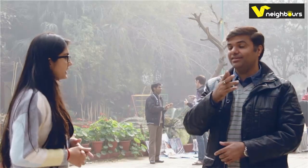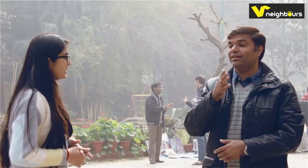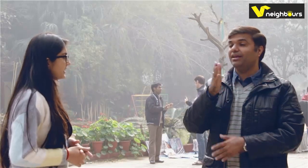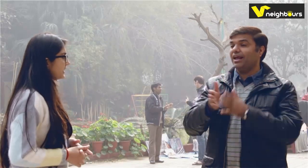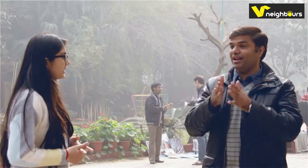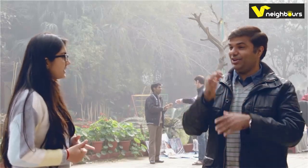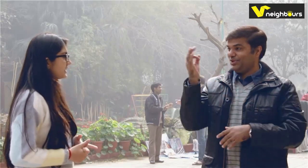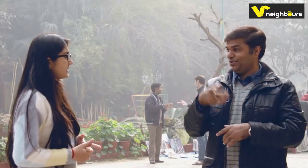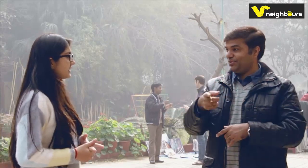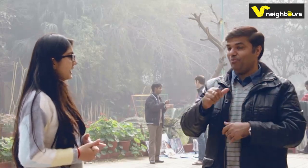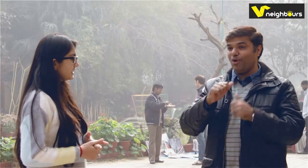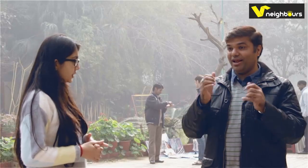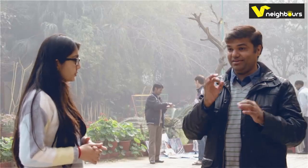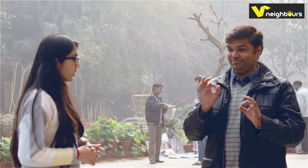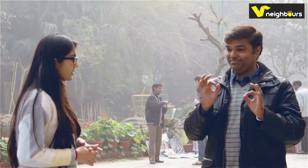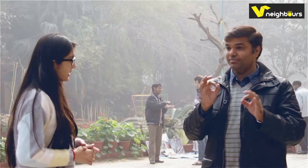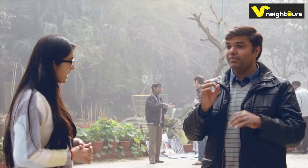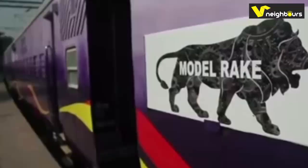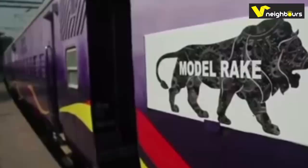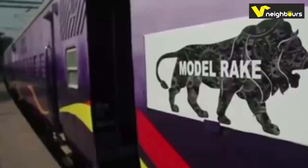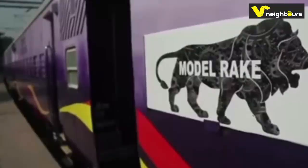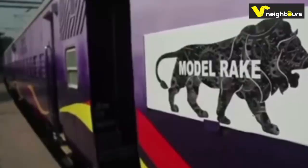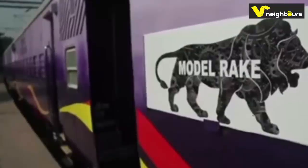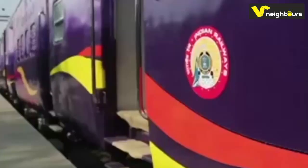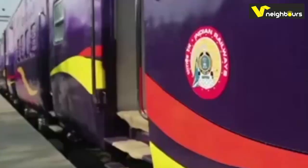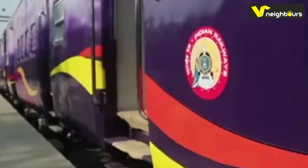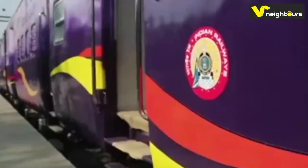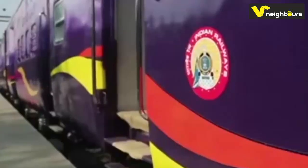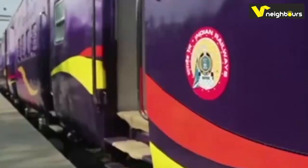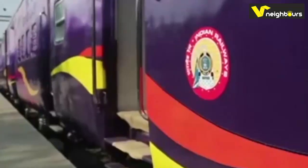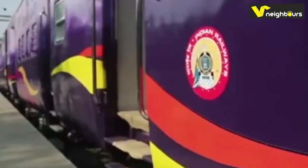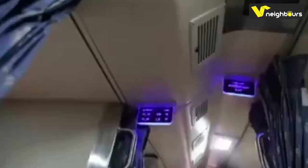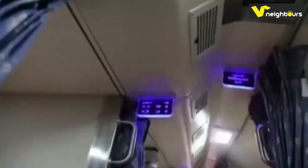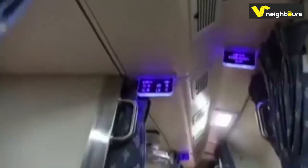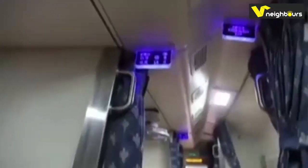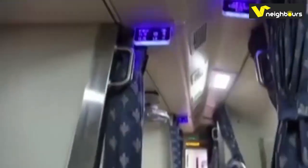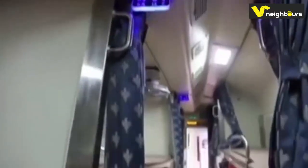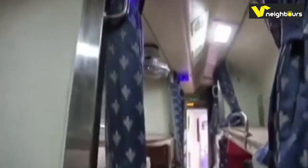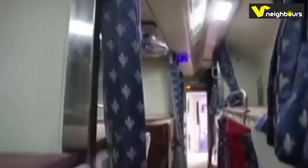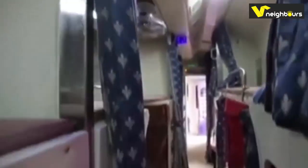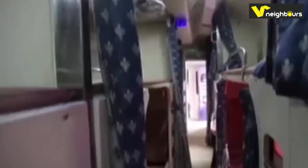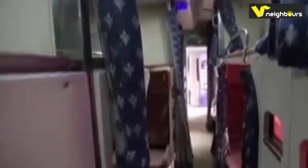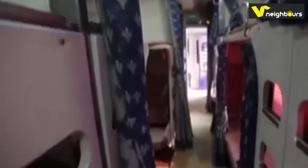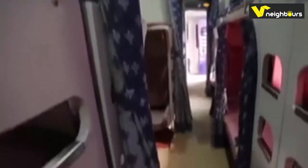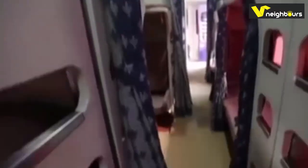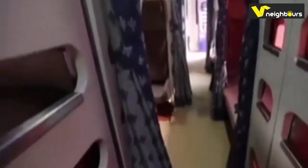He's saying that the new model rake, it's good, it's very luxurious, everything is good. But saying that 31